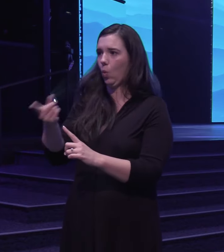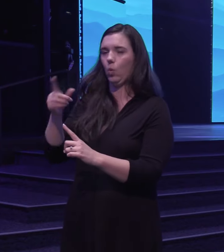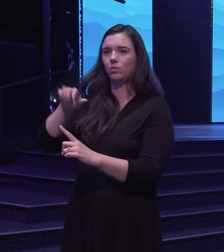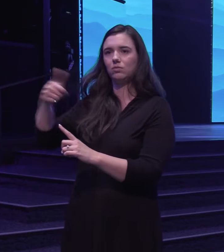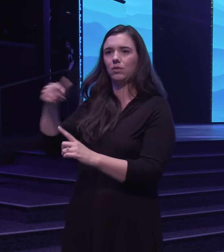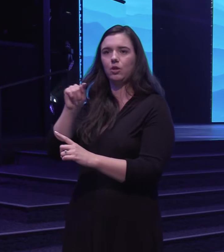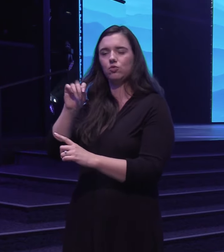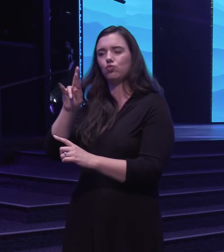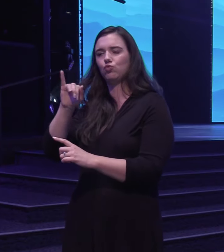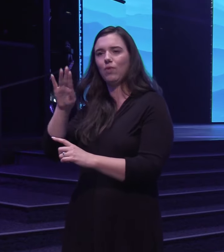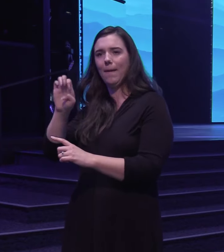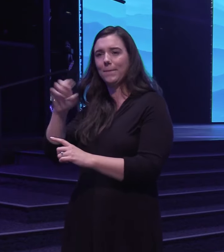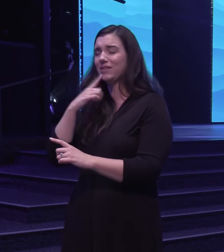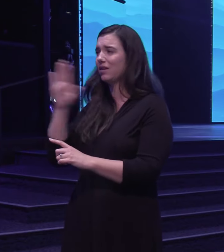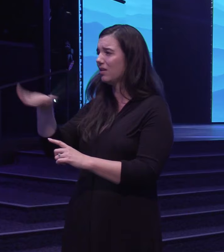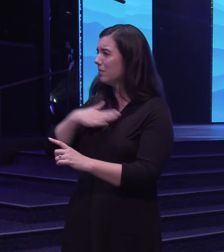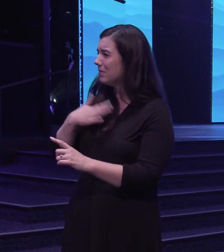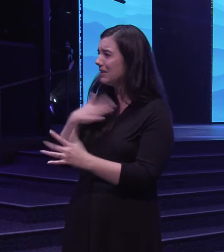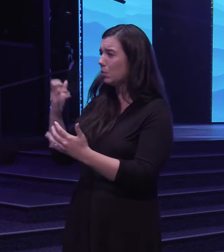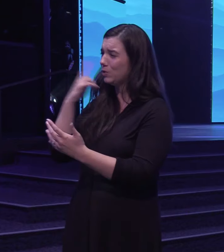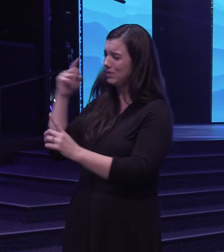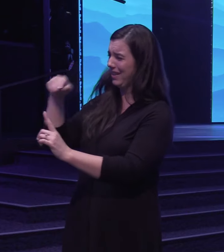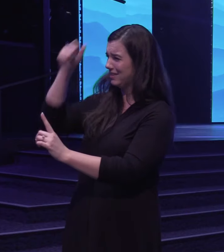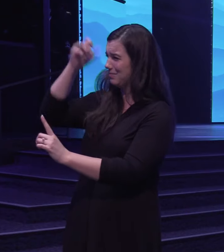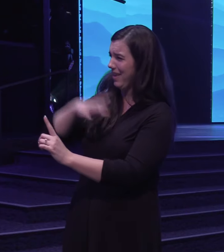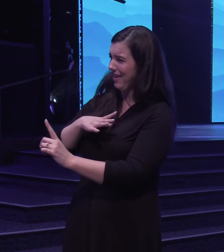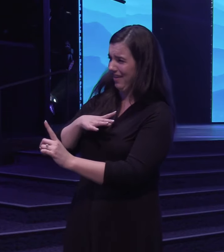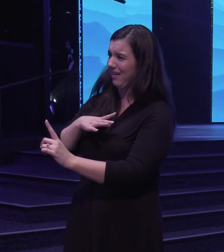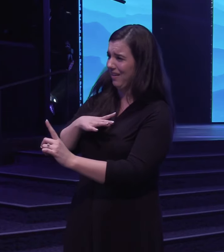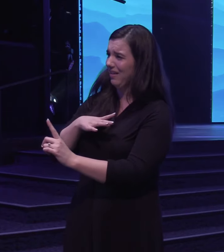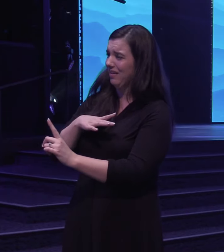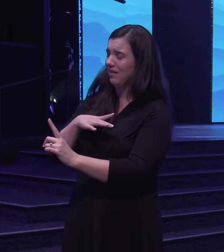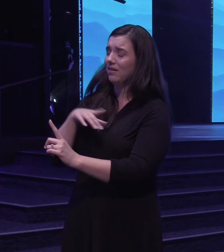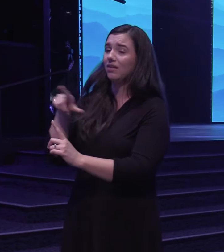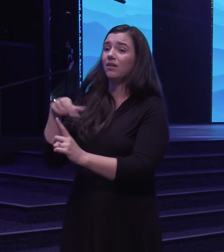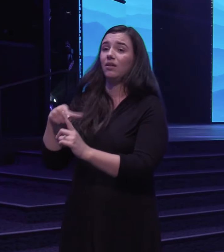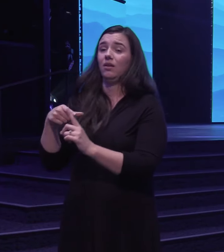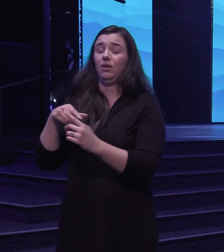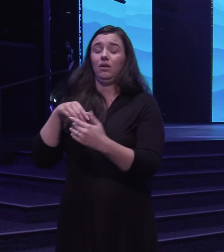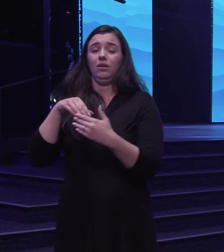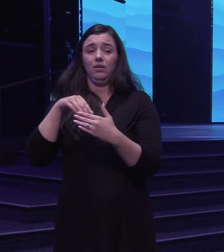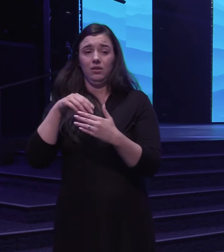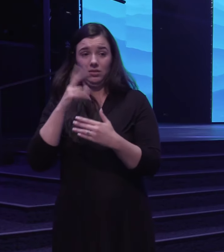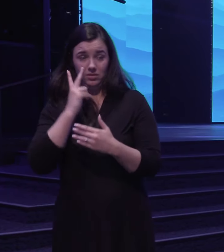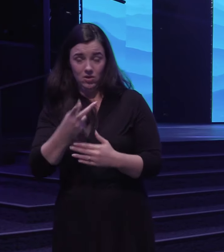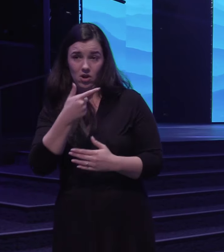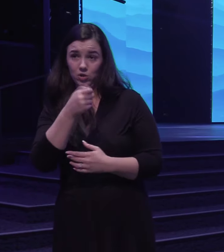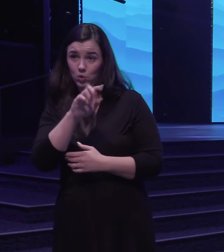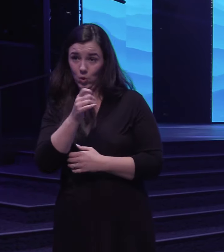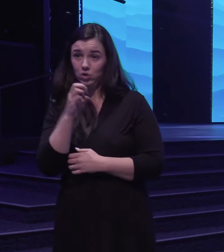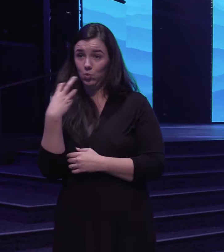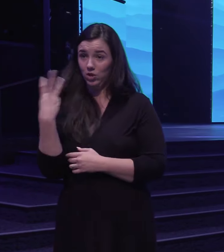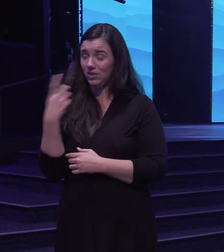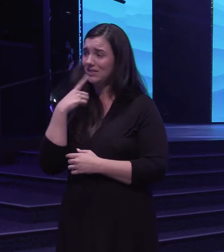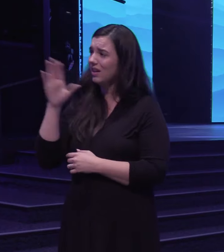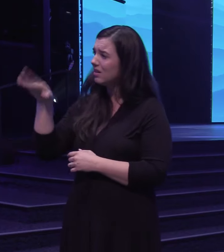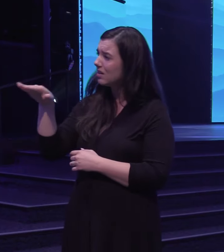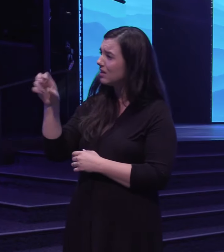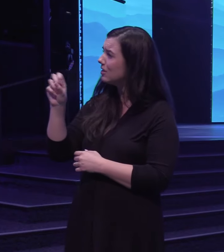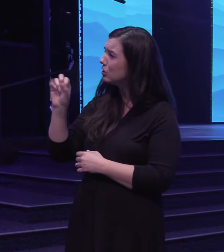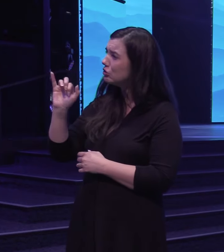tribesmen, "Please take me to see this man." And when he was in the presence of George Washington, he said,